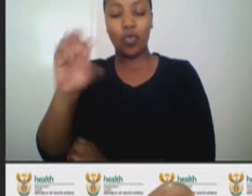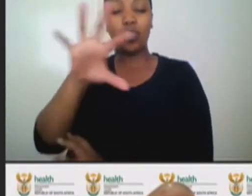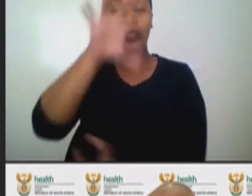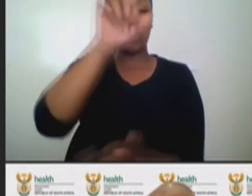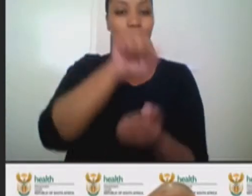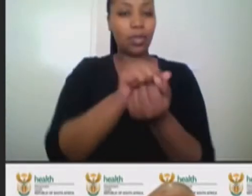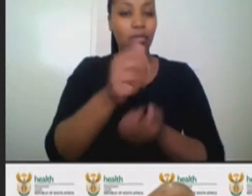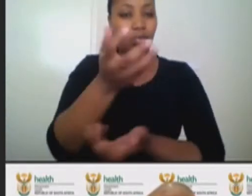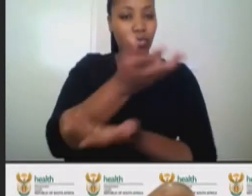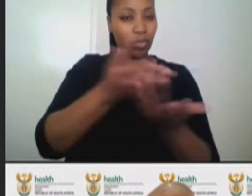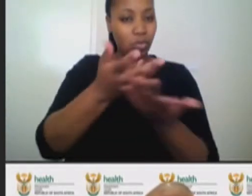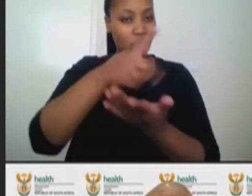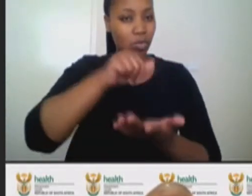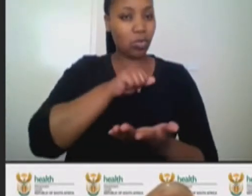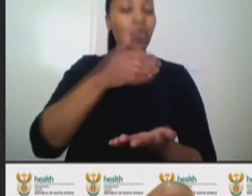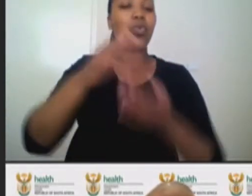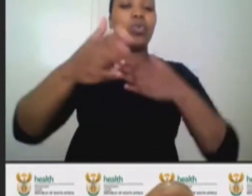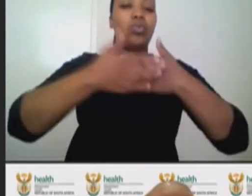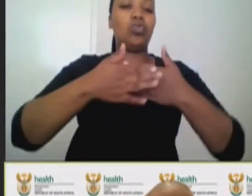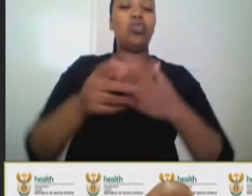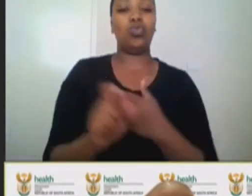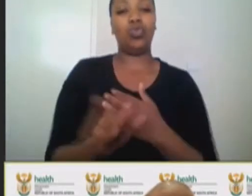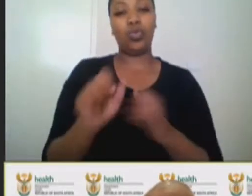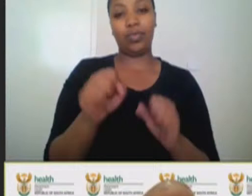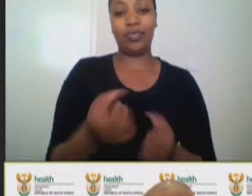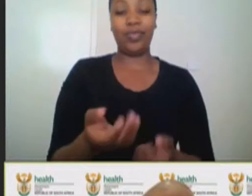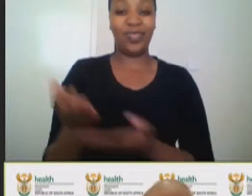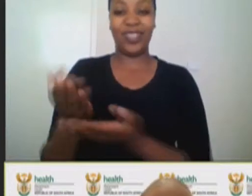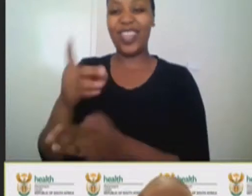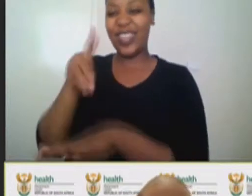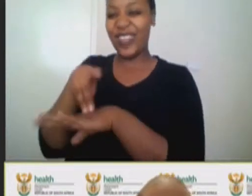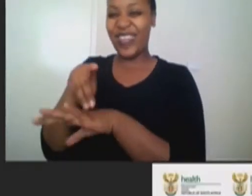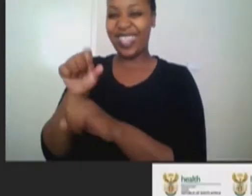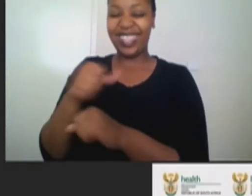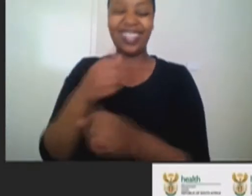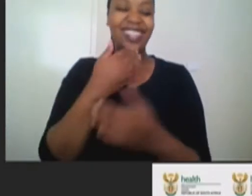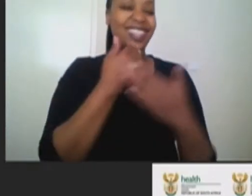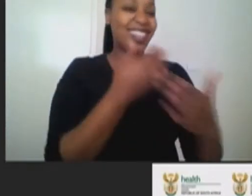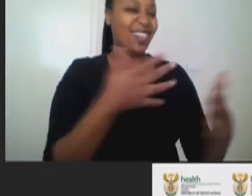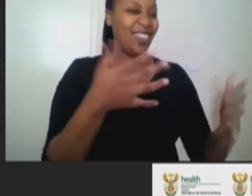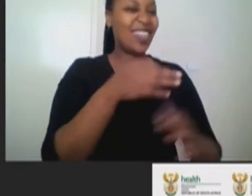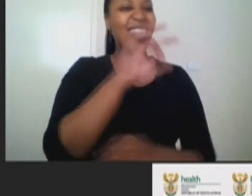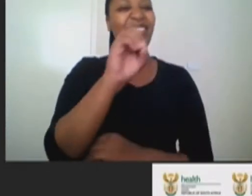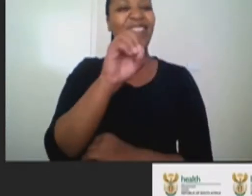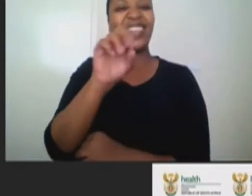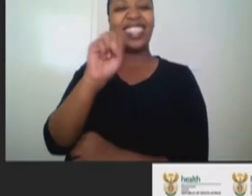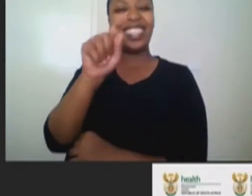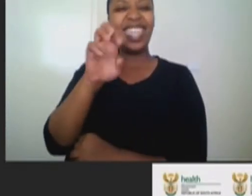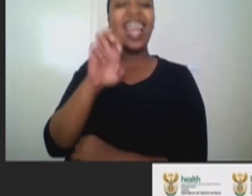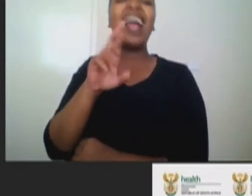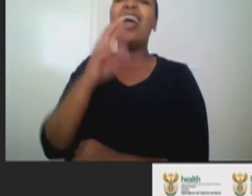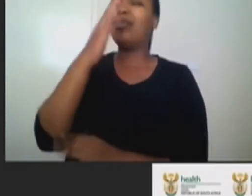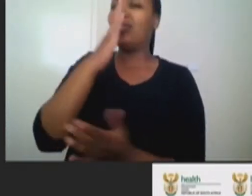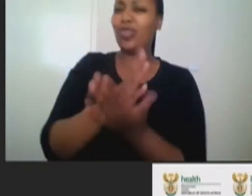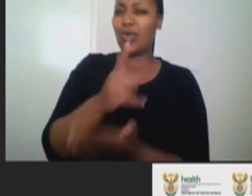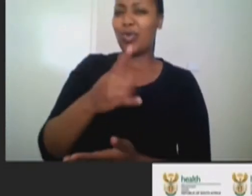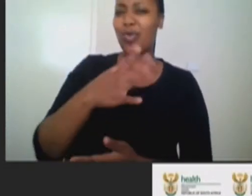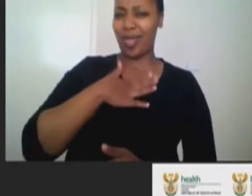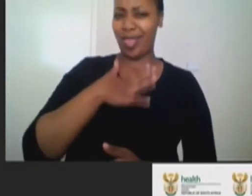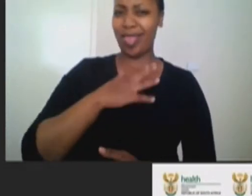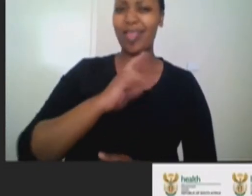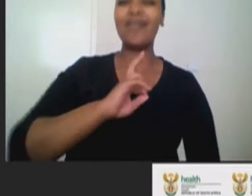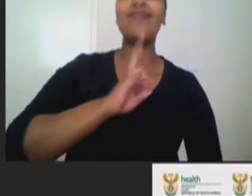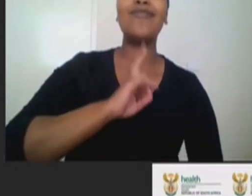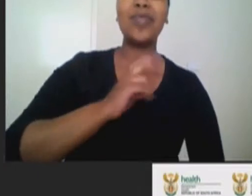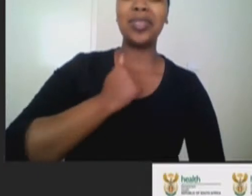close. Over to you, Doc. Yeah, no, thank you very much, Foster. I'm sure it's just that you like to hear my voice, but yes, I could